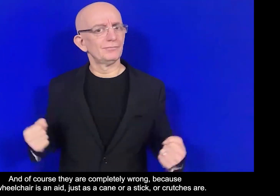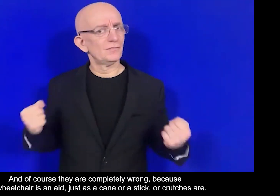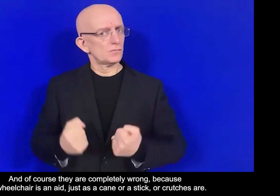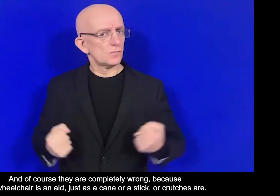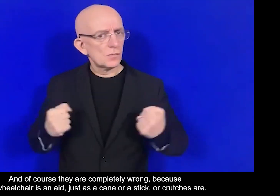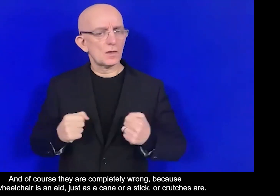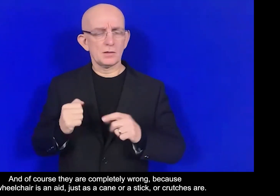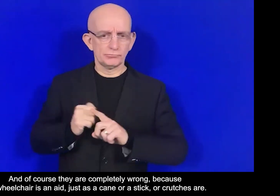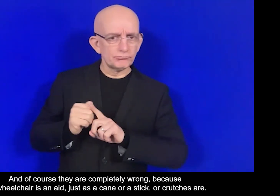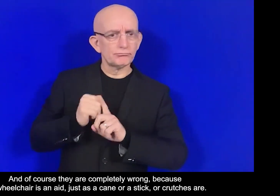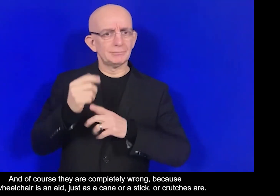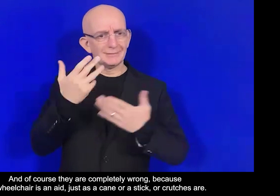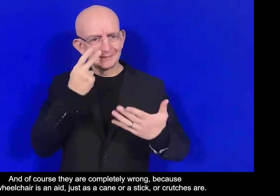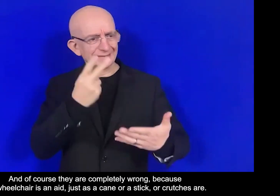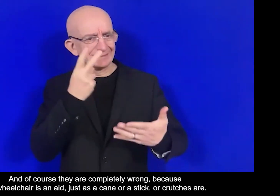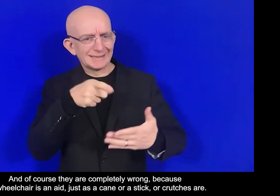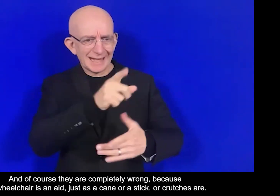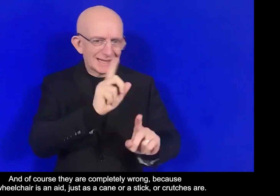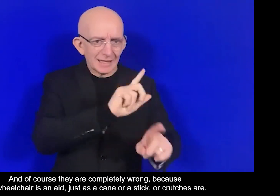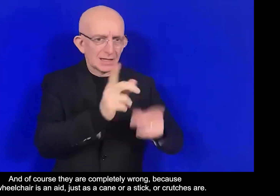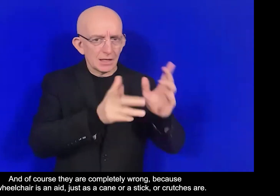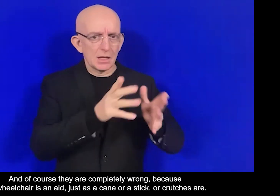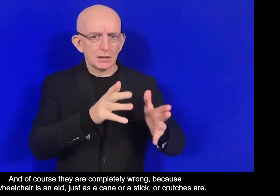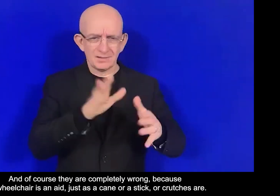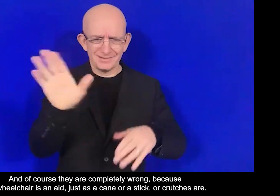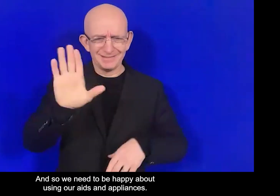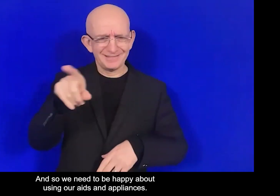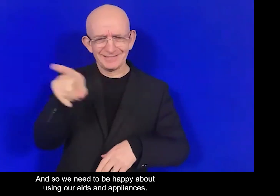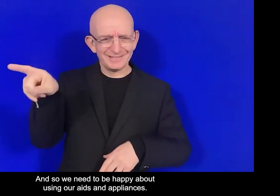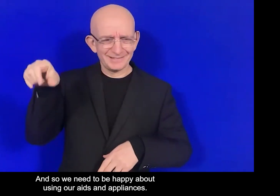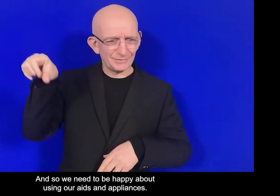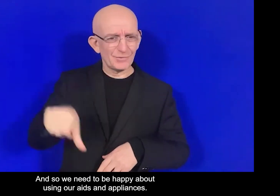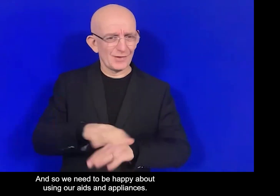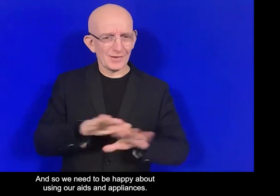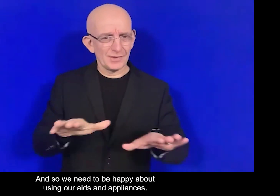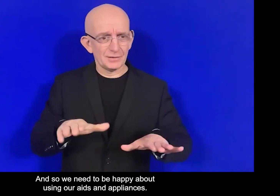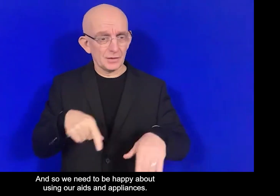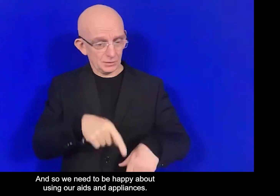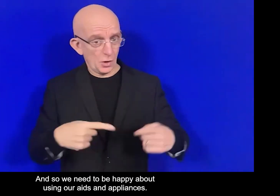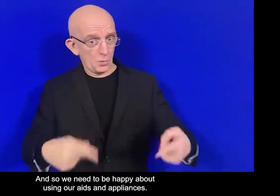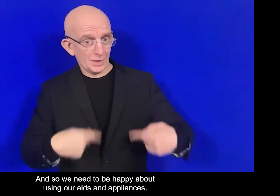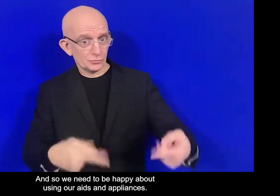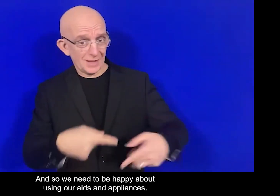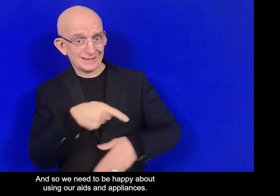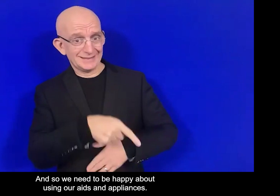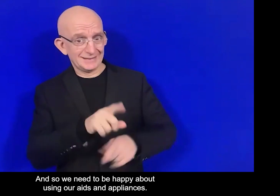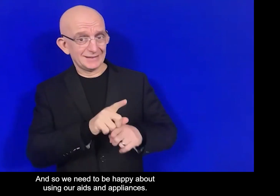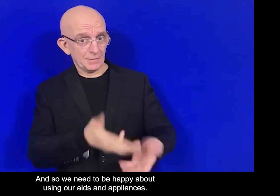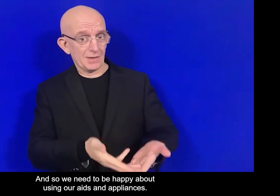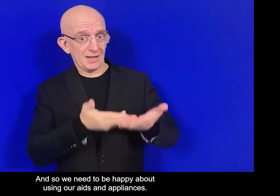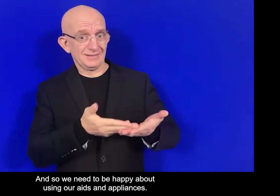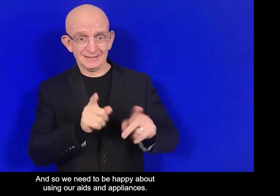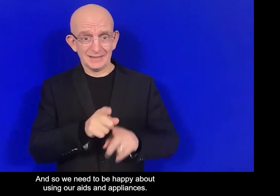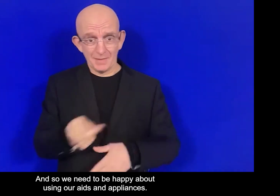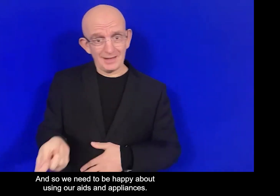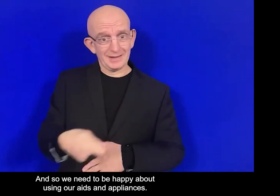an aid, just as a cane or a stick or crutches are. And so we need to be happy about using our aids and